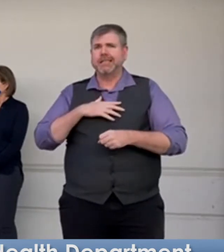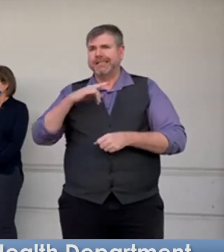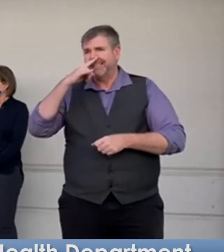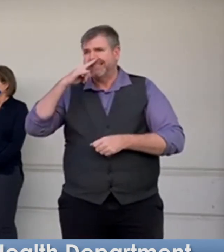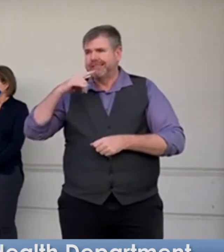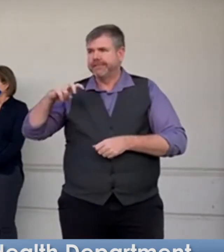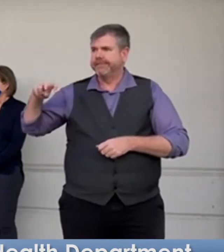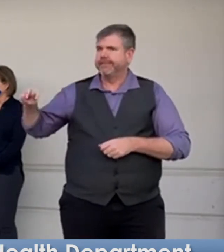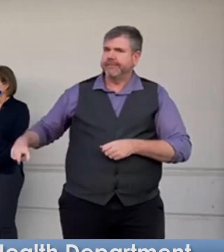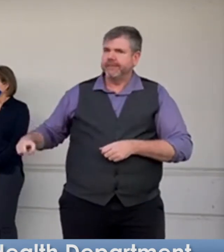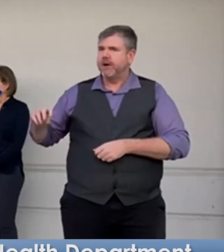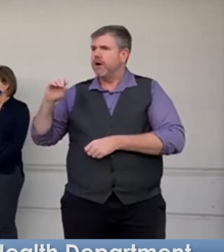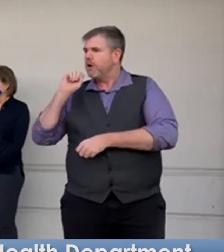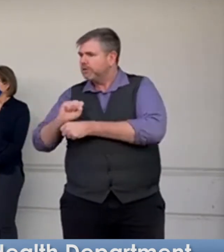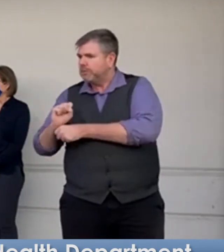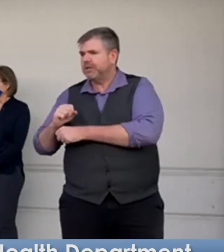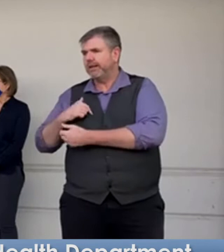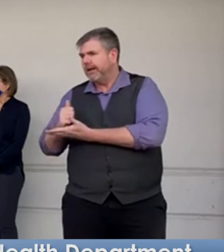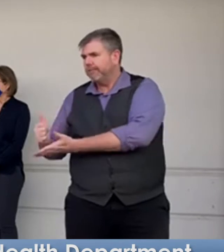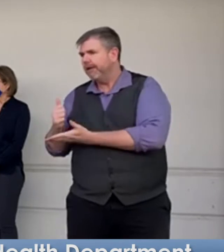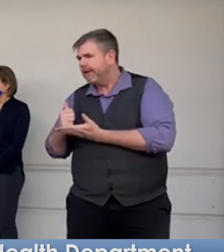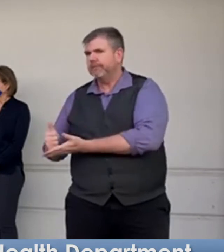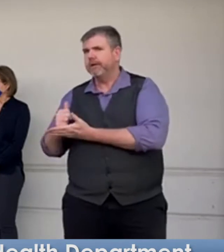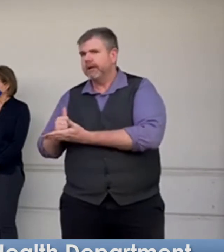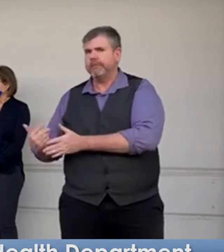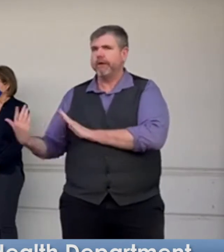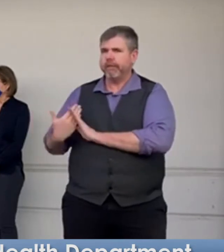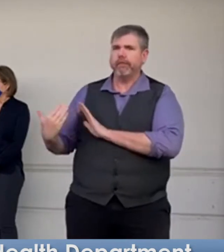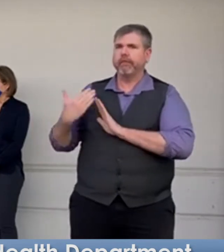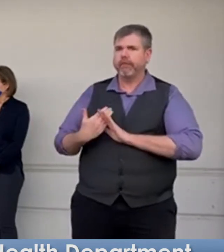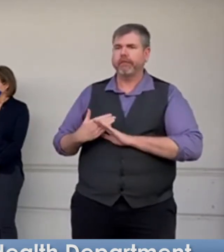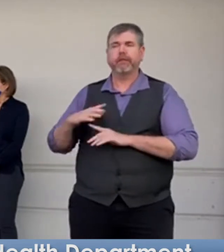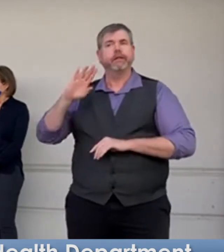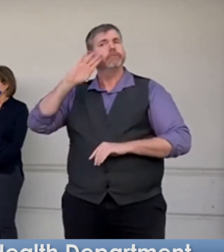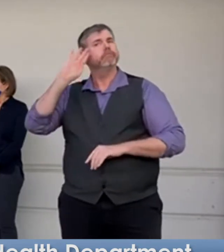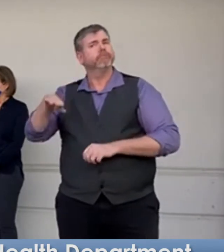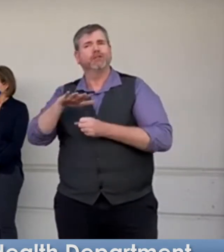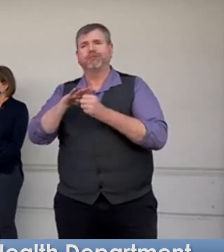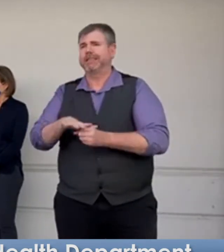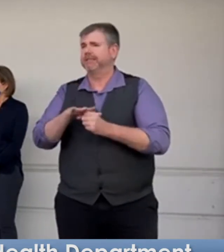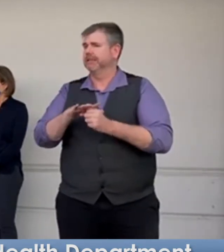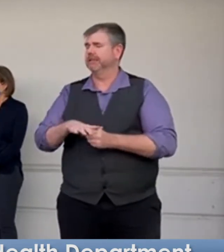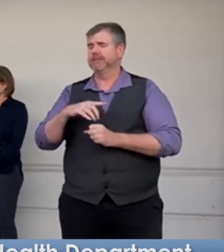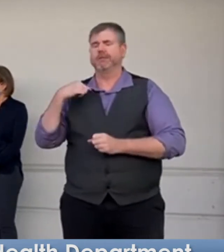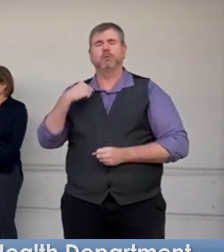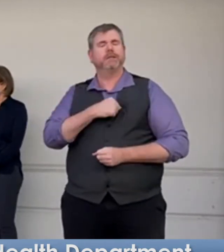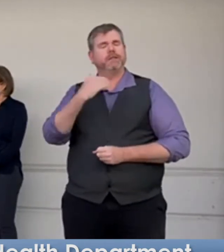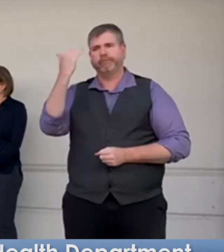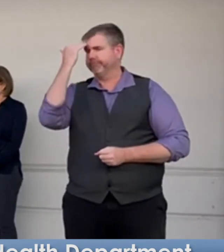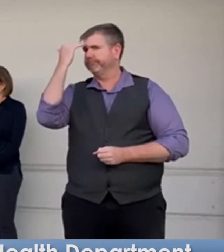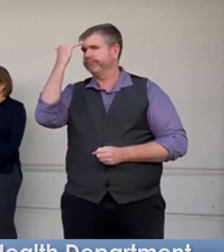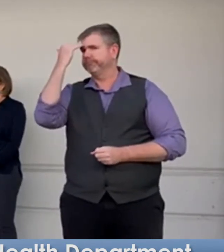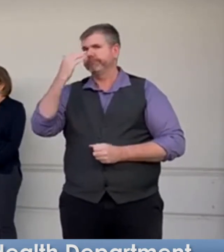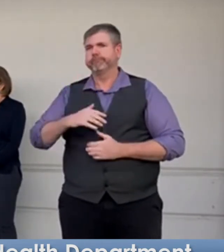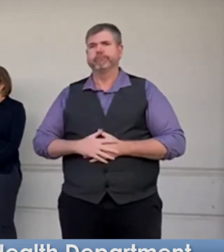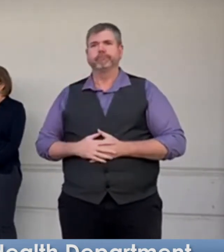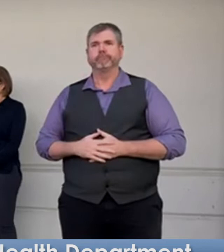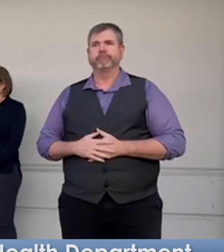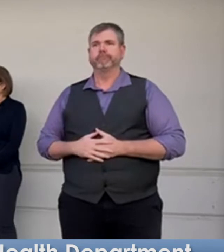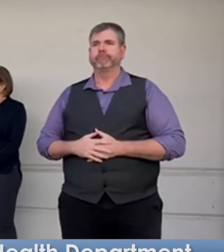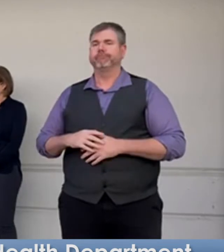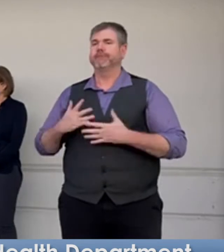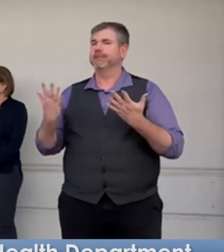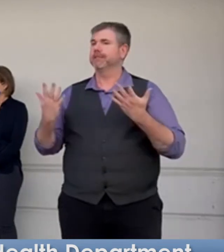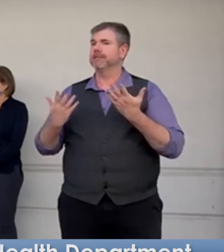I'm acknowledging all of that because we all, as a community, want to get from where we are now to getting schools